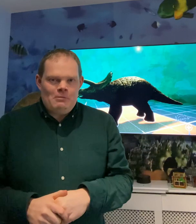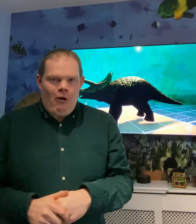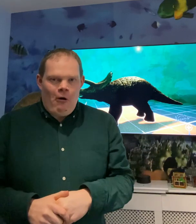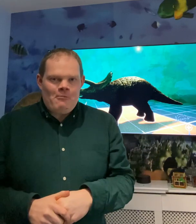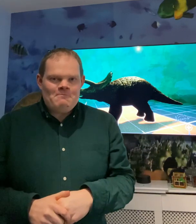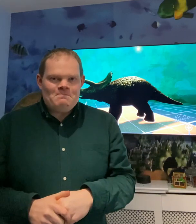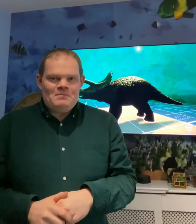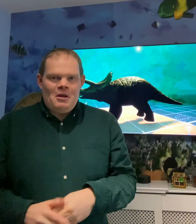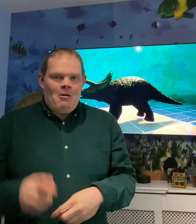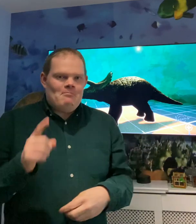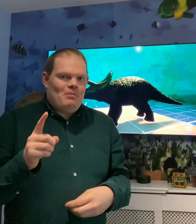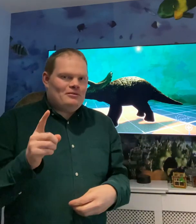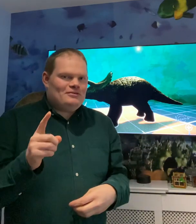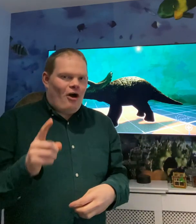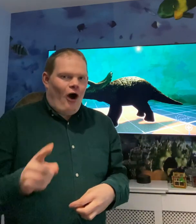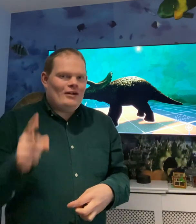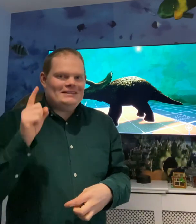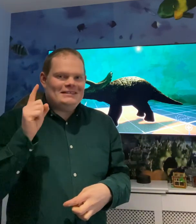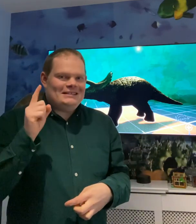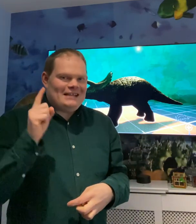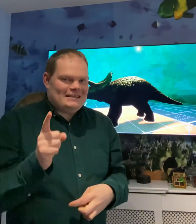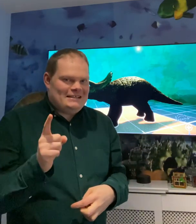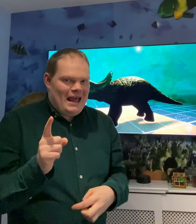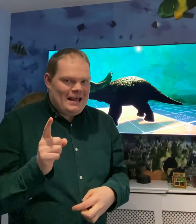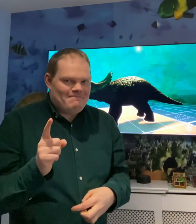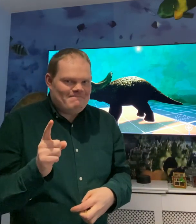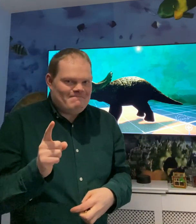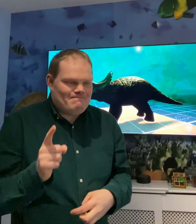tomorrow. But on Saturday,